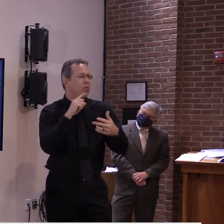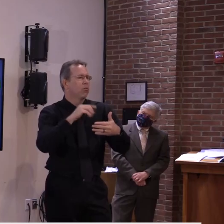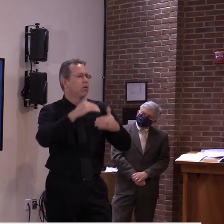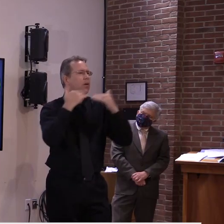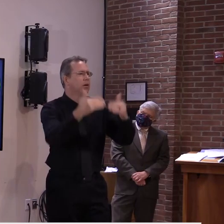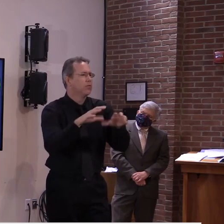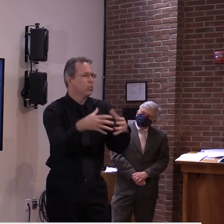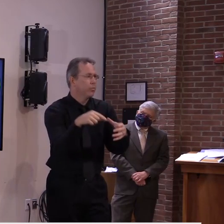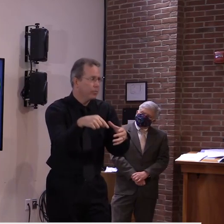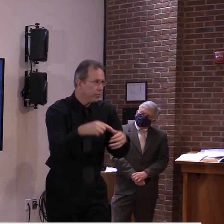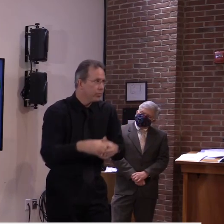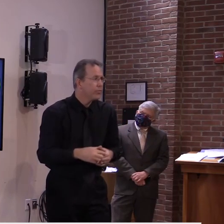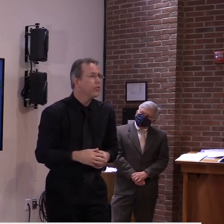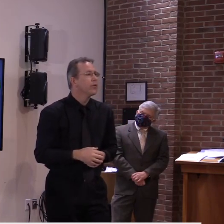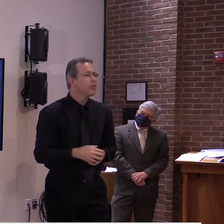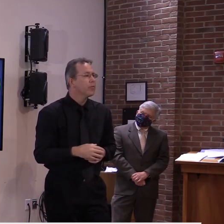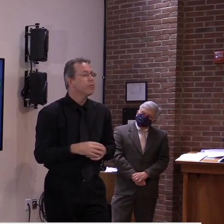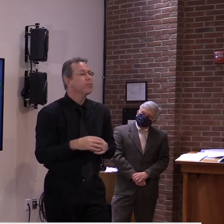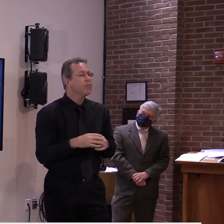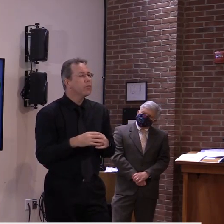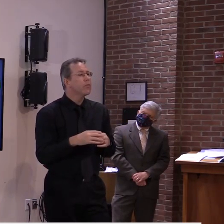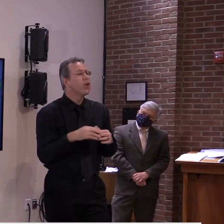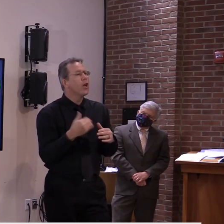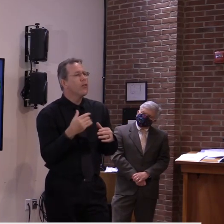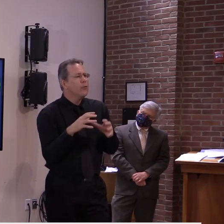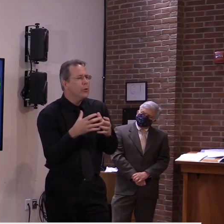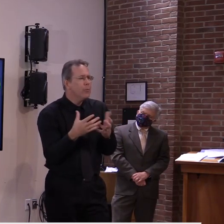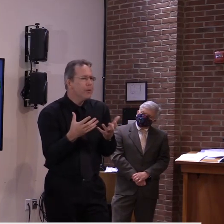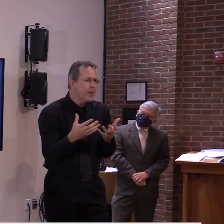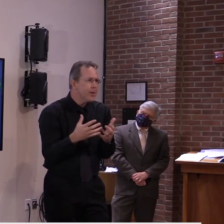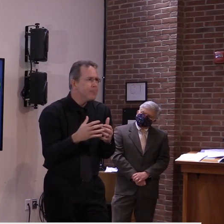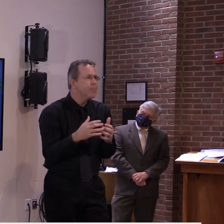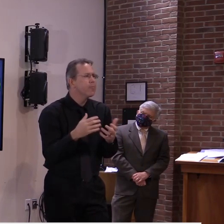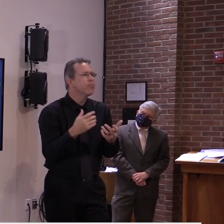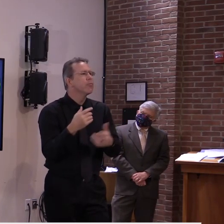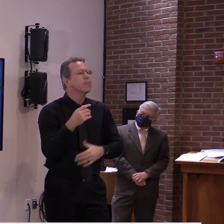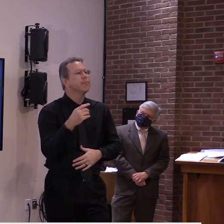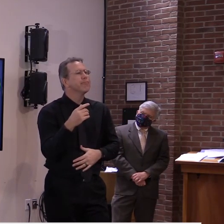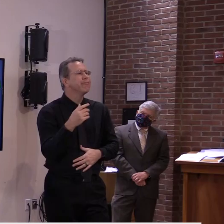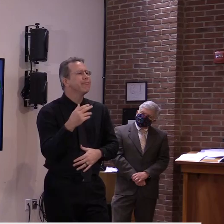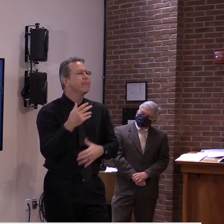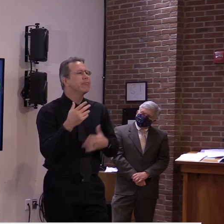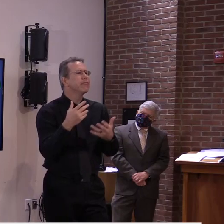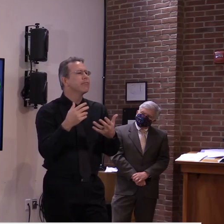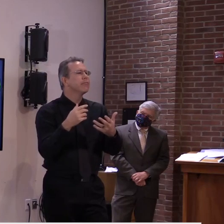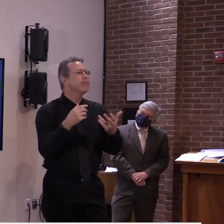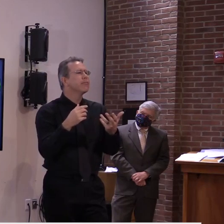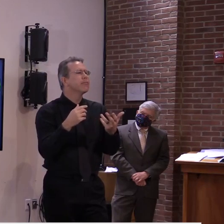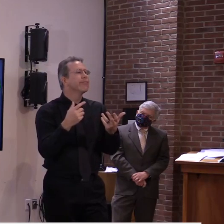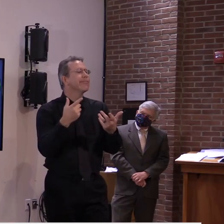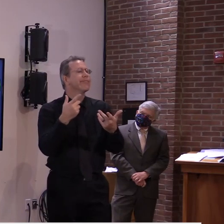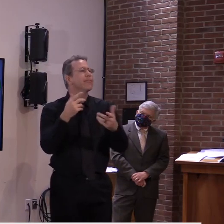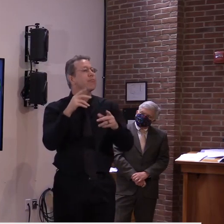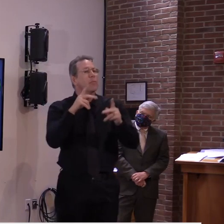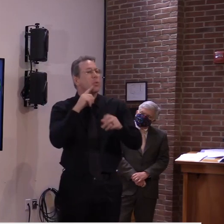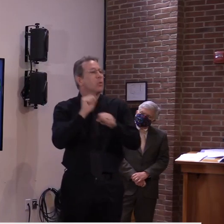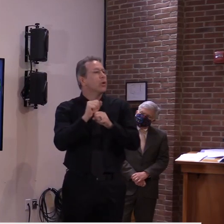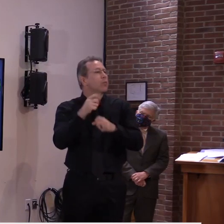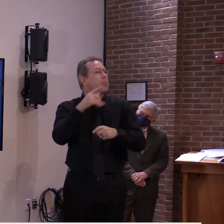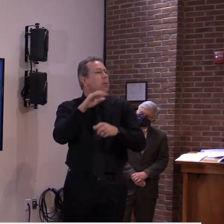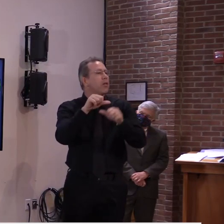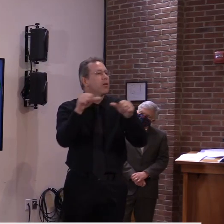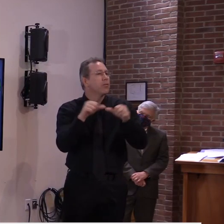involve public-facing positions, whether that be a teacher, whether that be a grocery store worker, whether that be